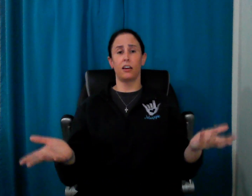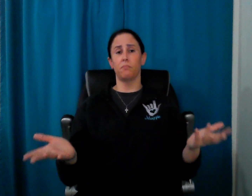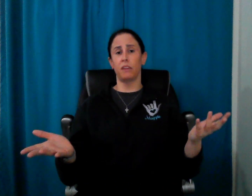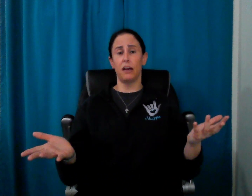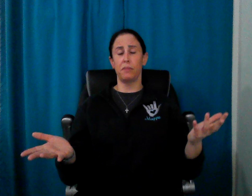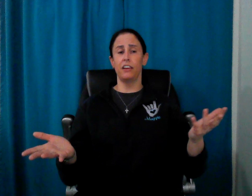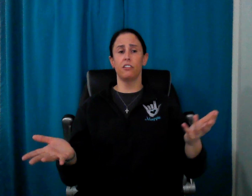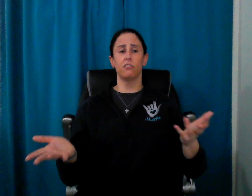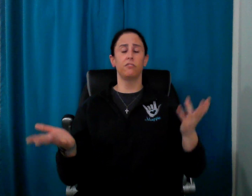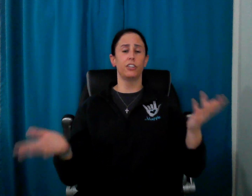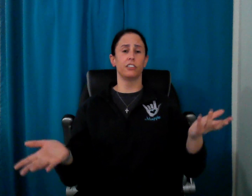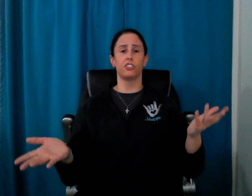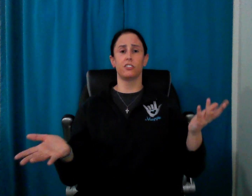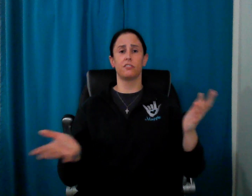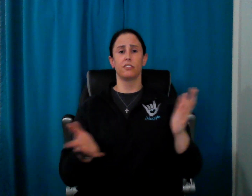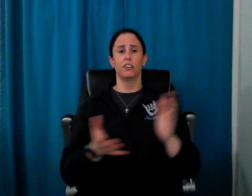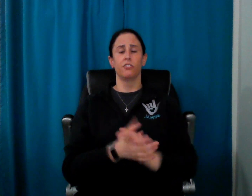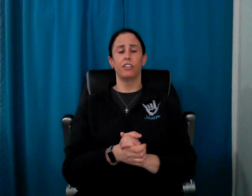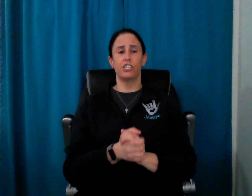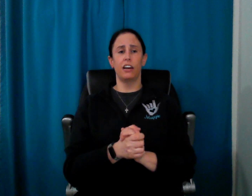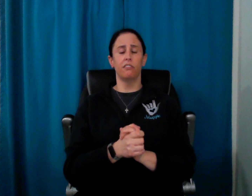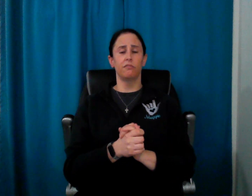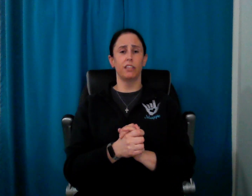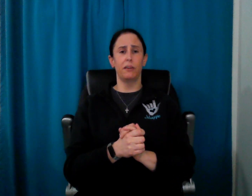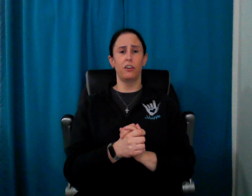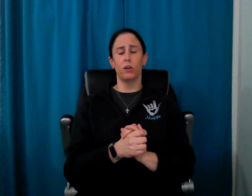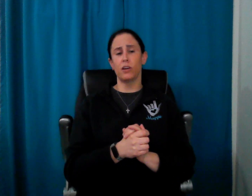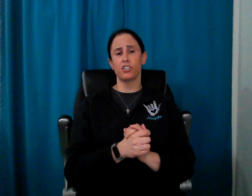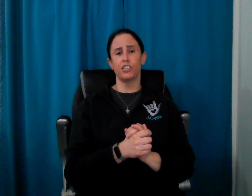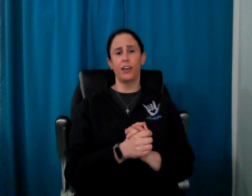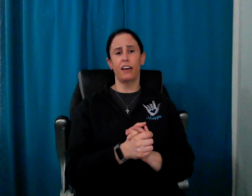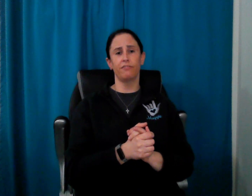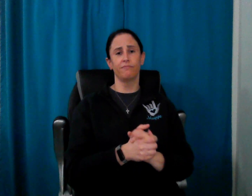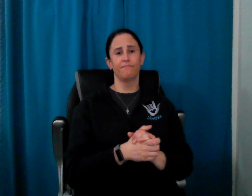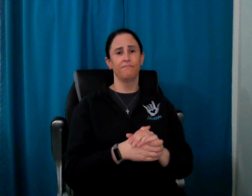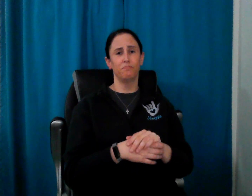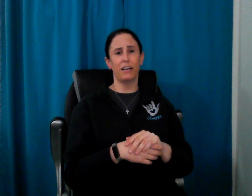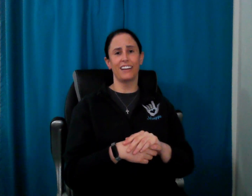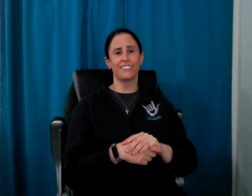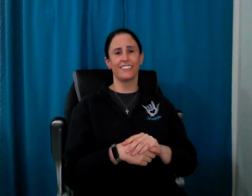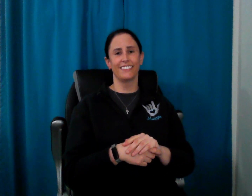I'm here. You can just reach out. Let me know what questions you have. Bye, guys.